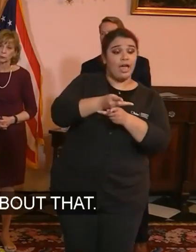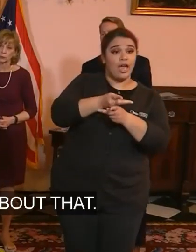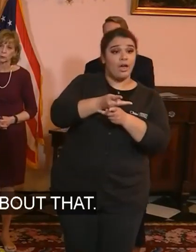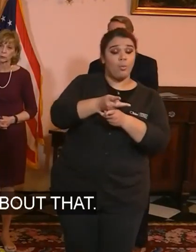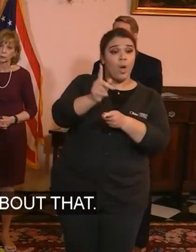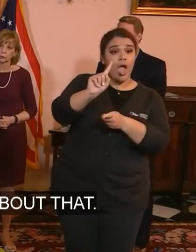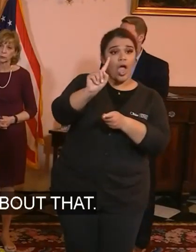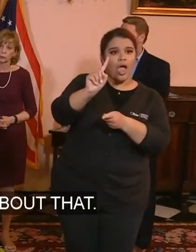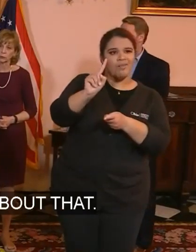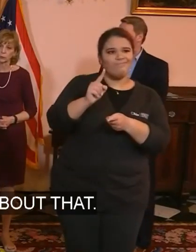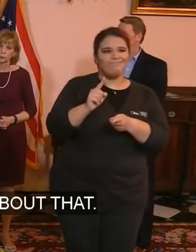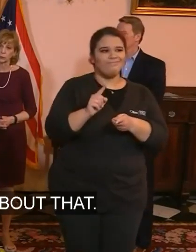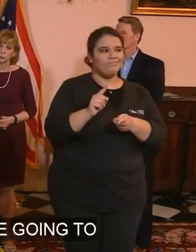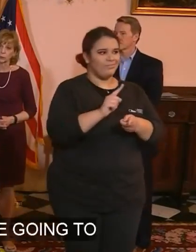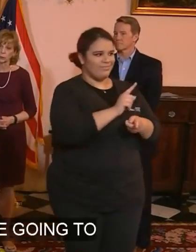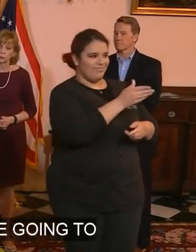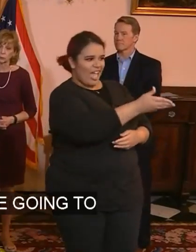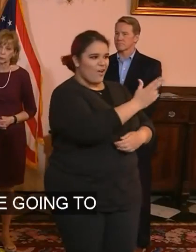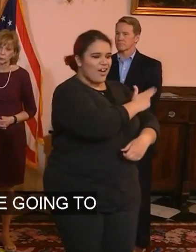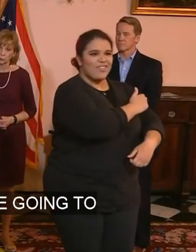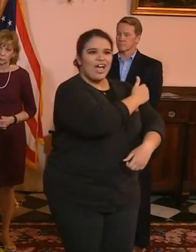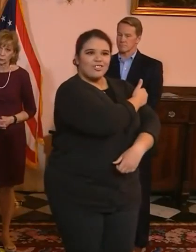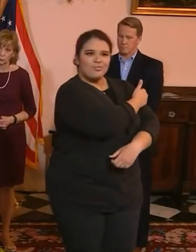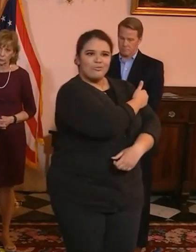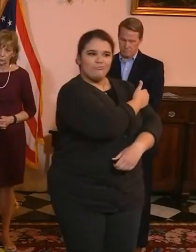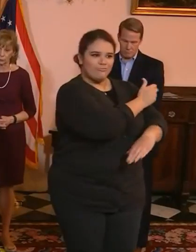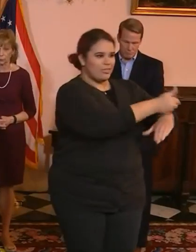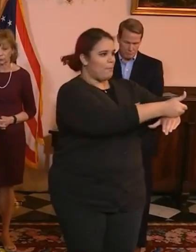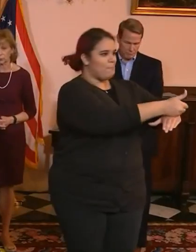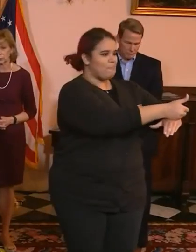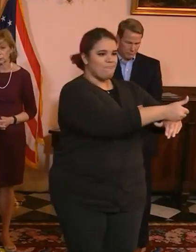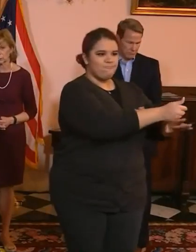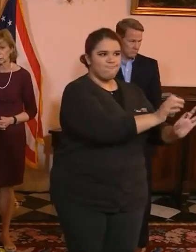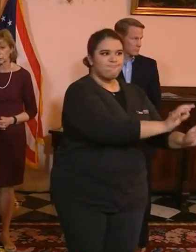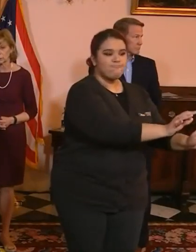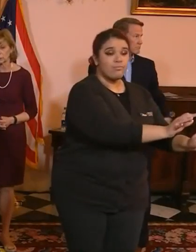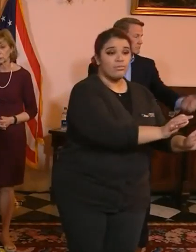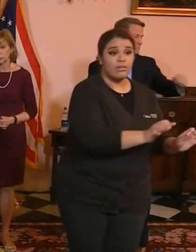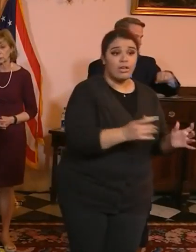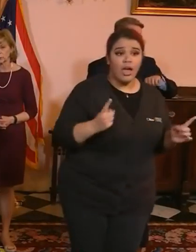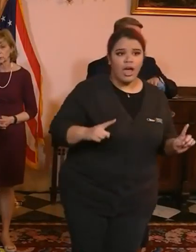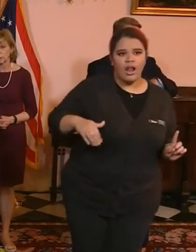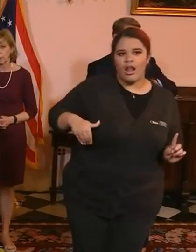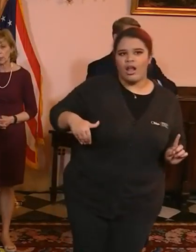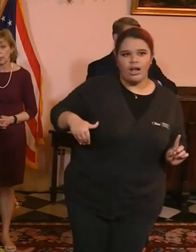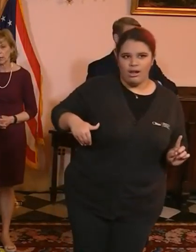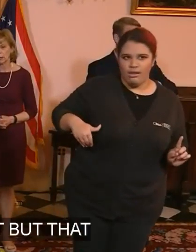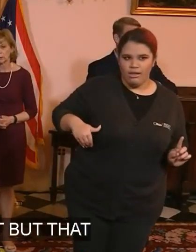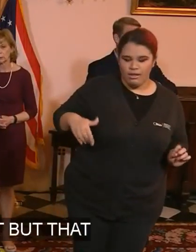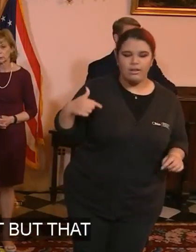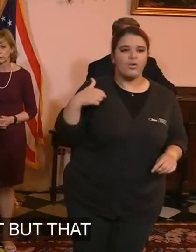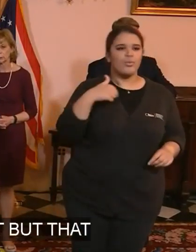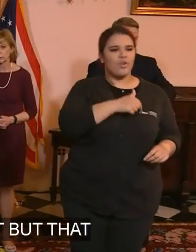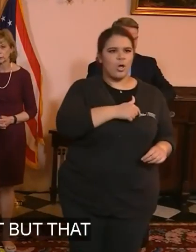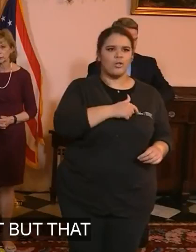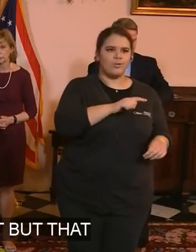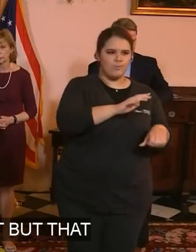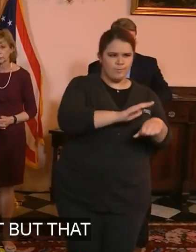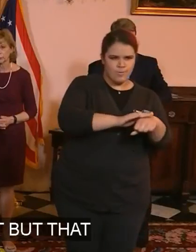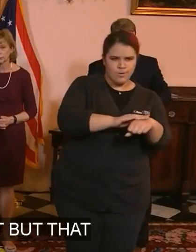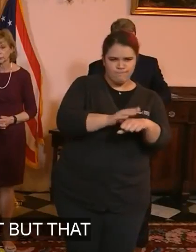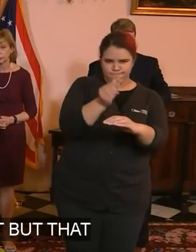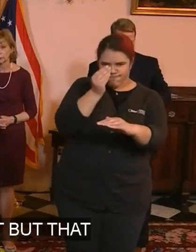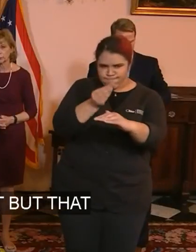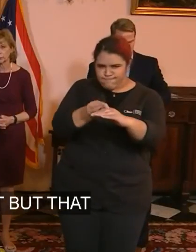telling us that. That's not done yet, but that needs to be done. We've also signaled to people who